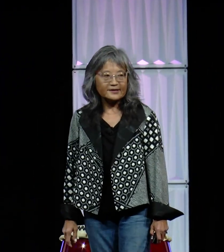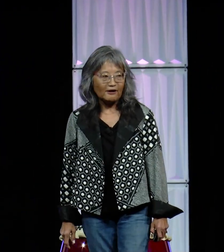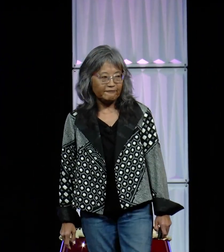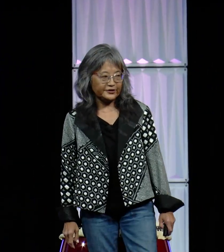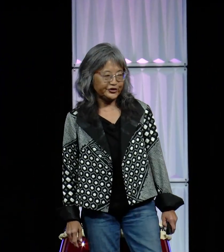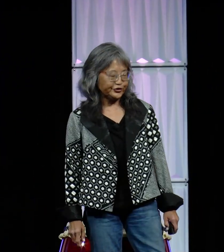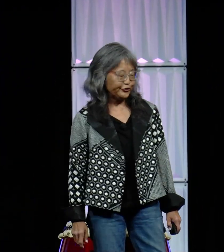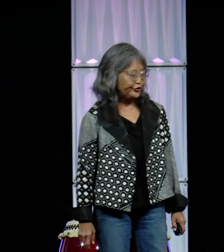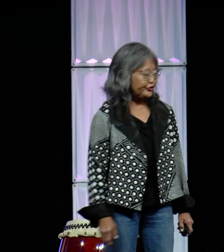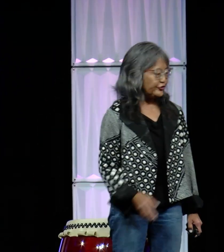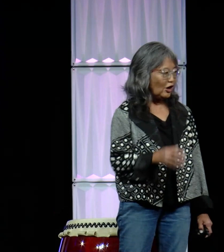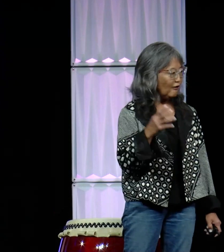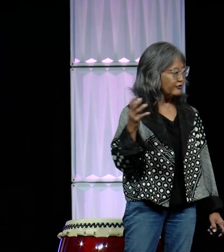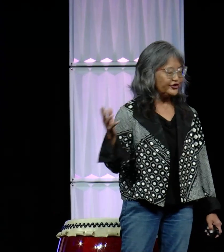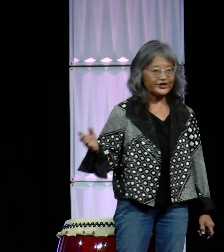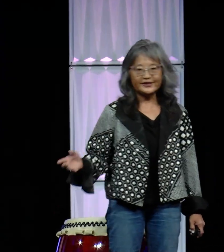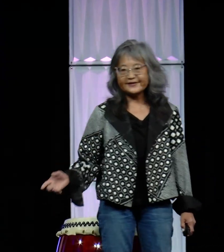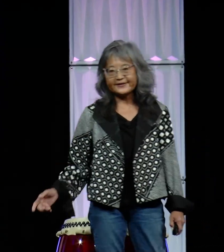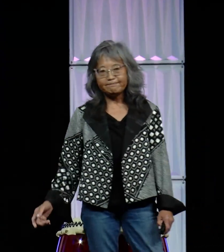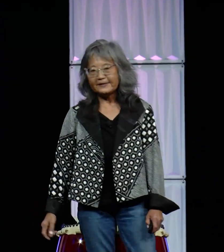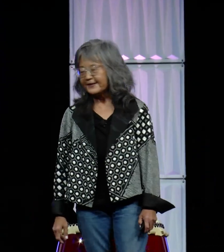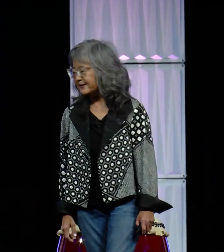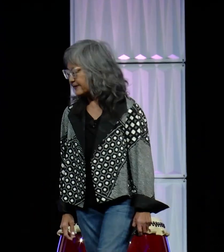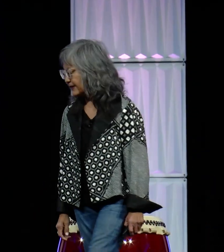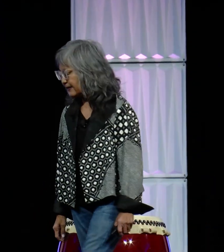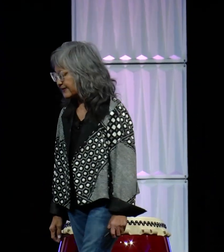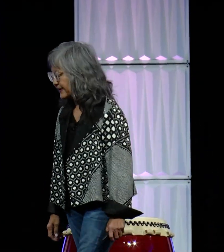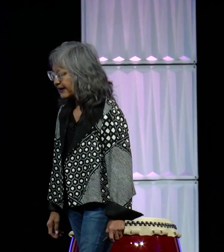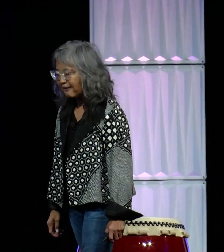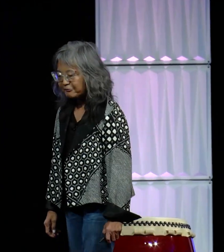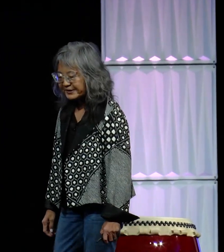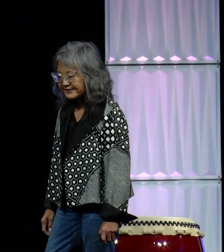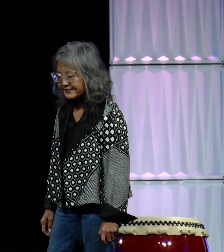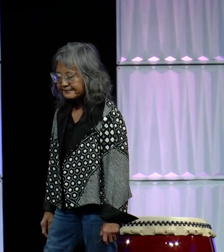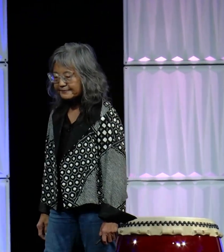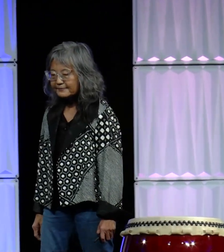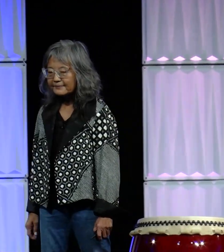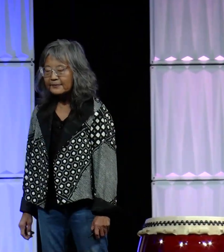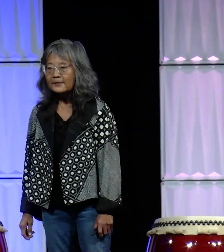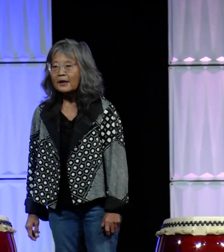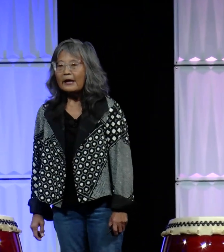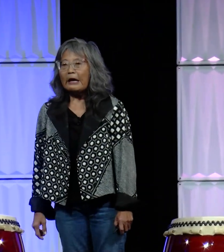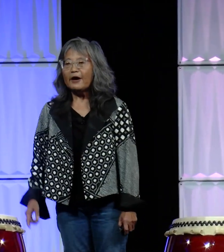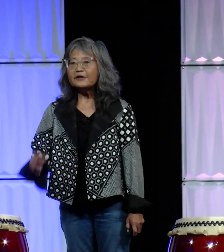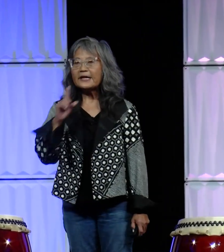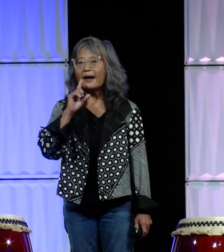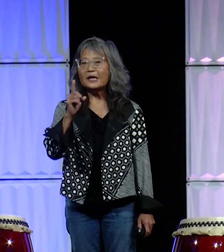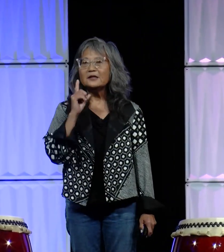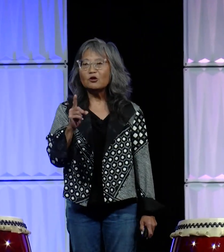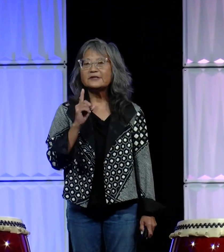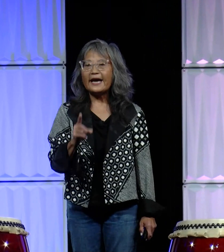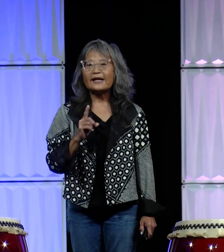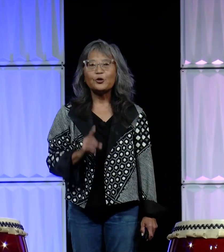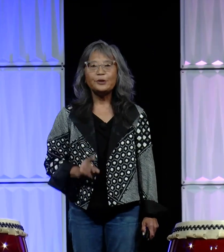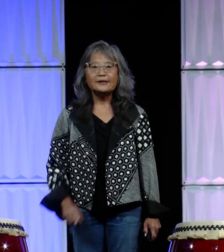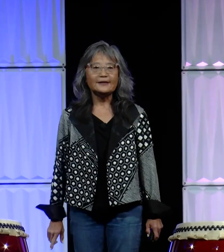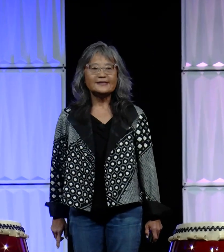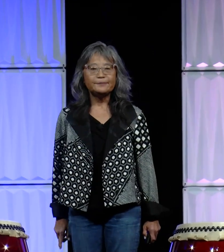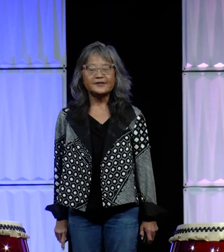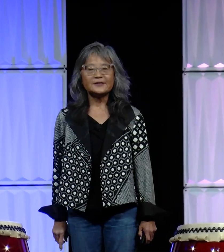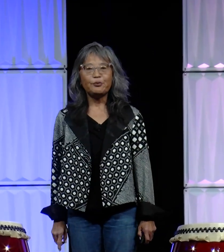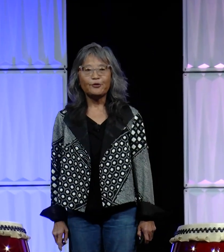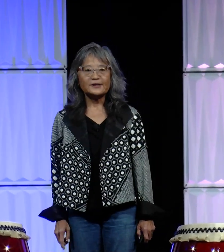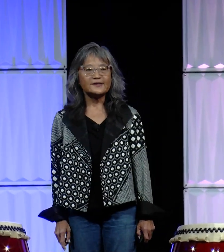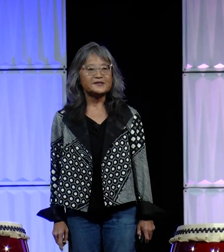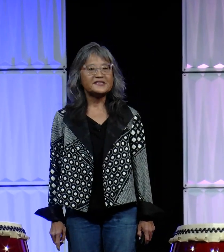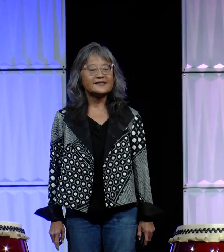police officers, offices, the city government. Every time I looked at Queen